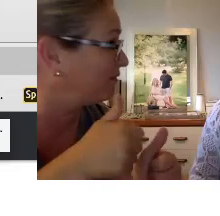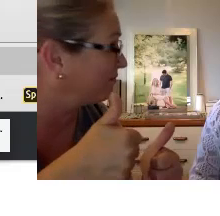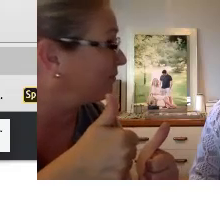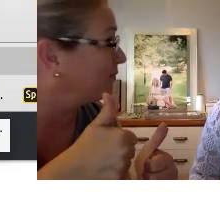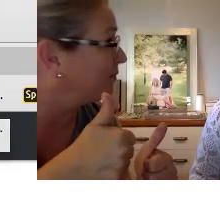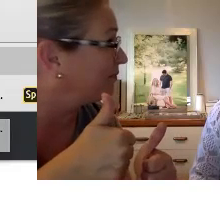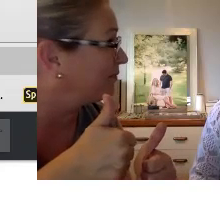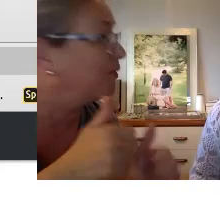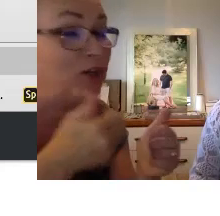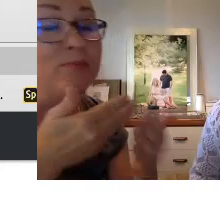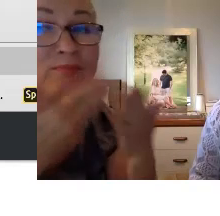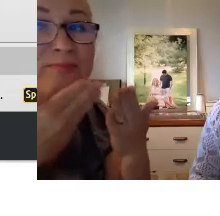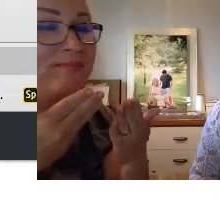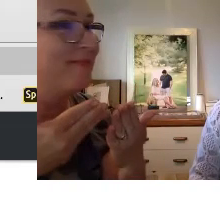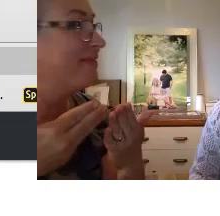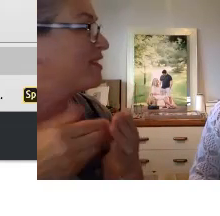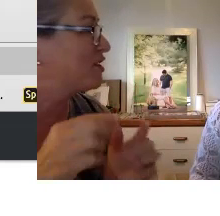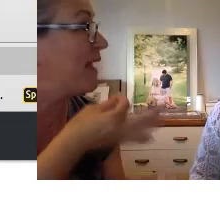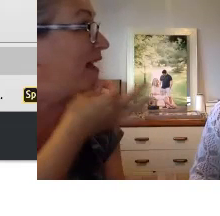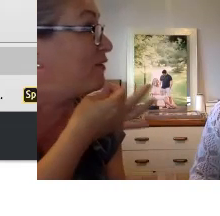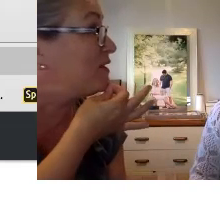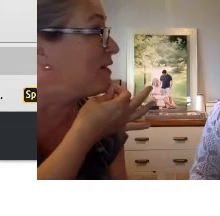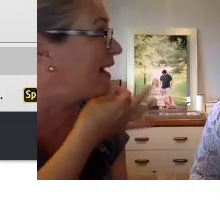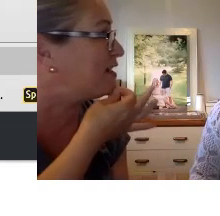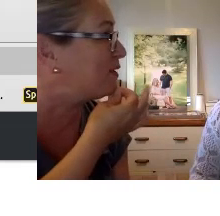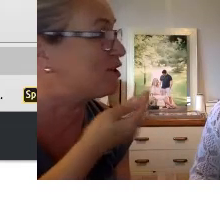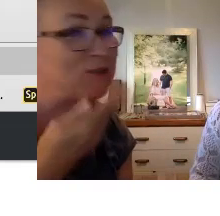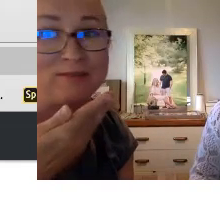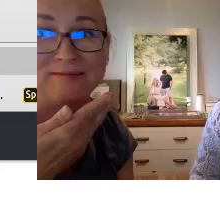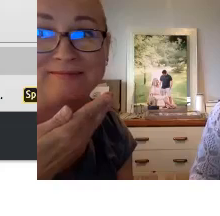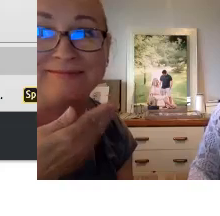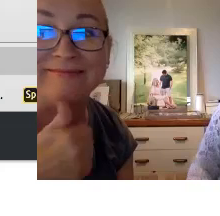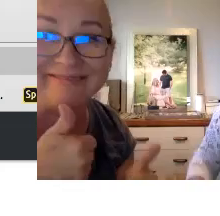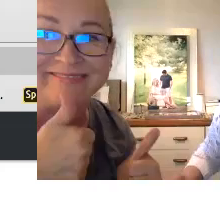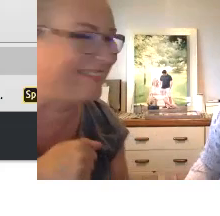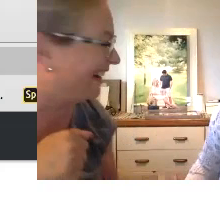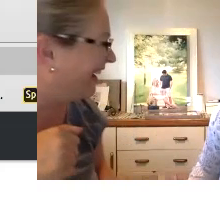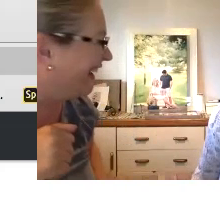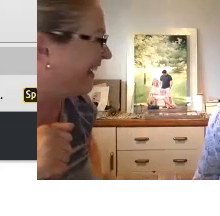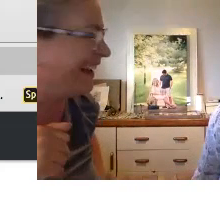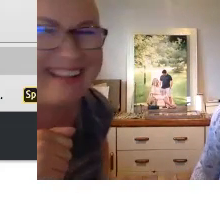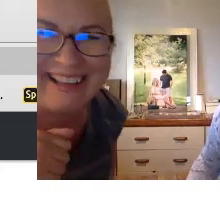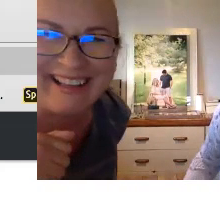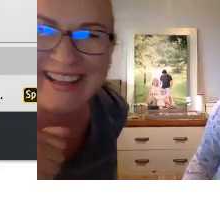that. Good. Everyone's going to be experts soon.